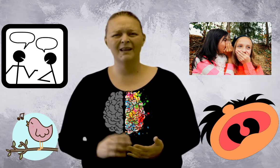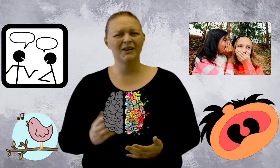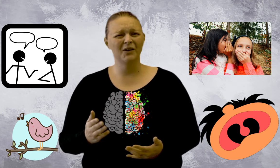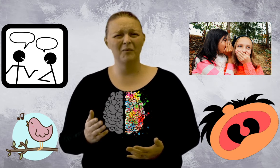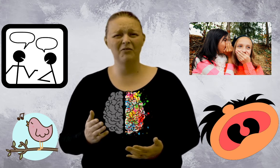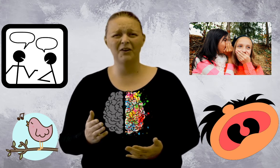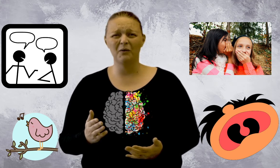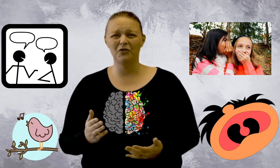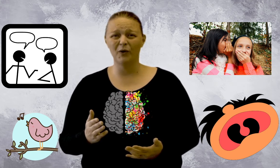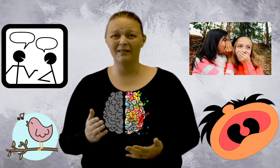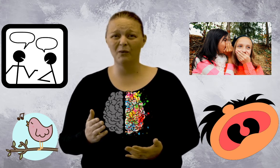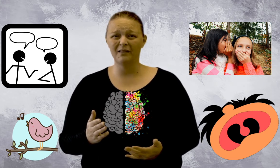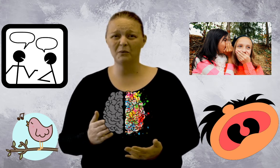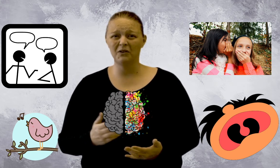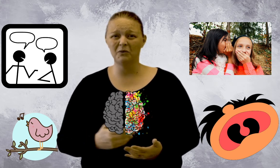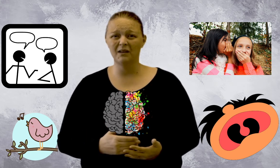Can you help me figure out which voice that was I was using?